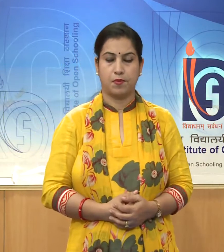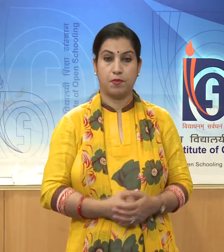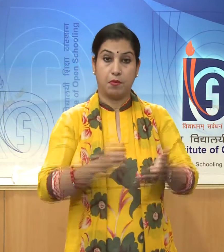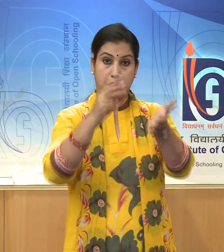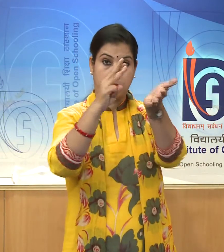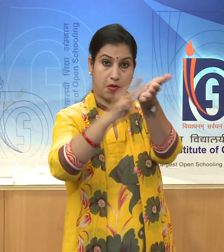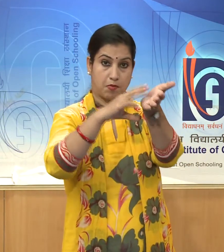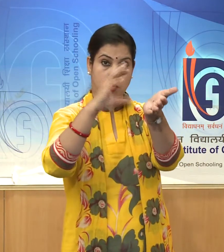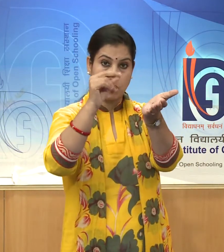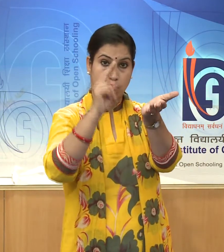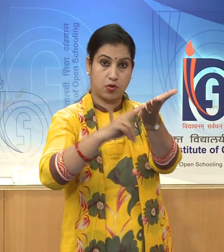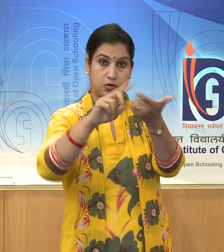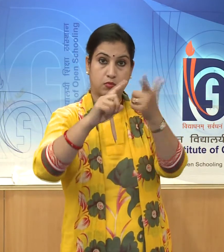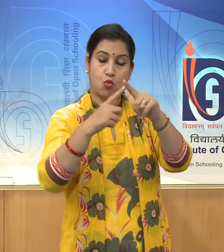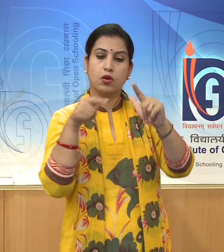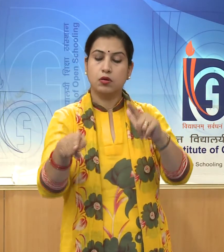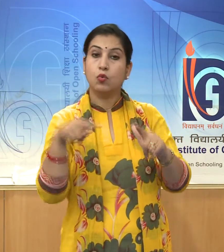Monet was the most